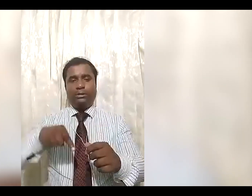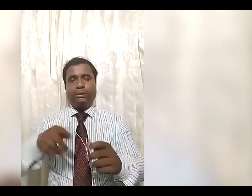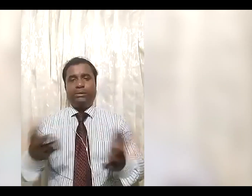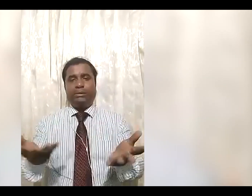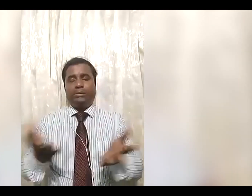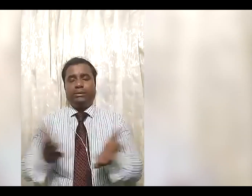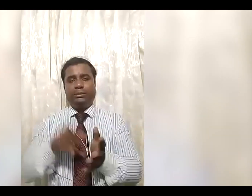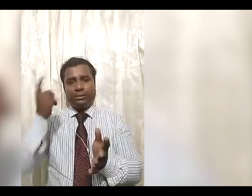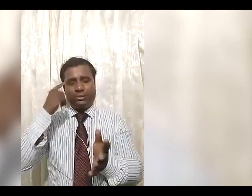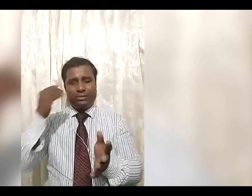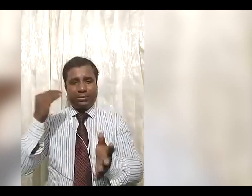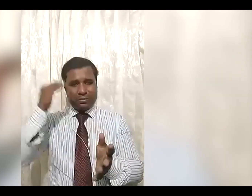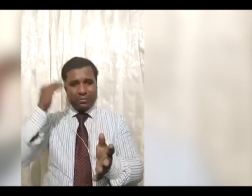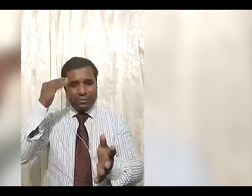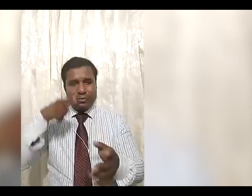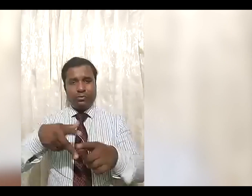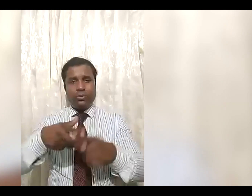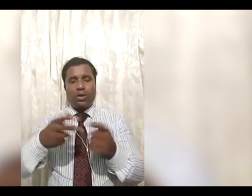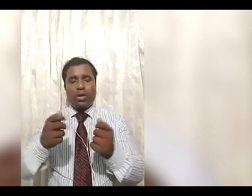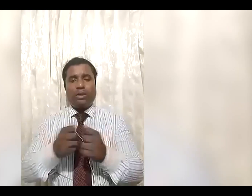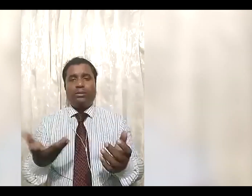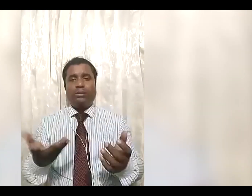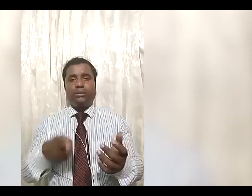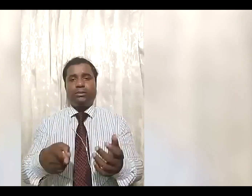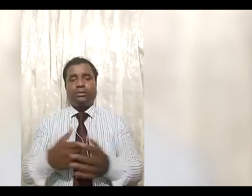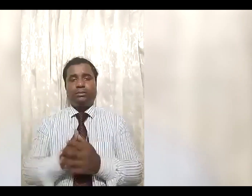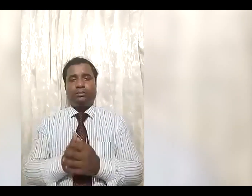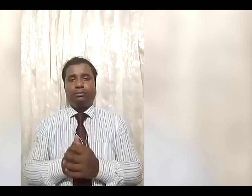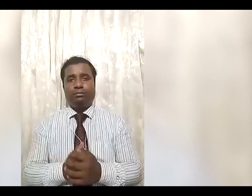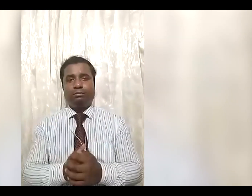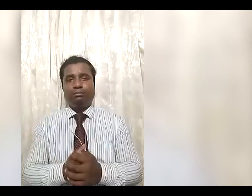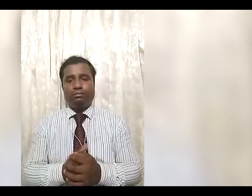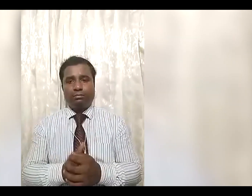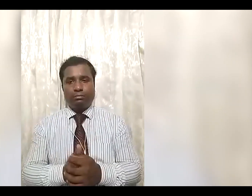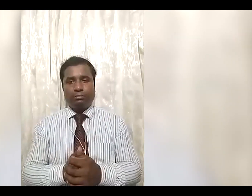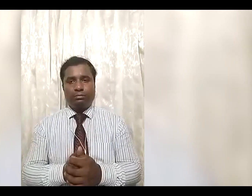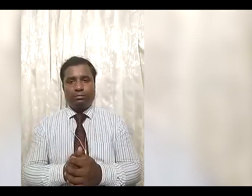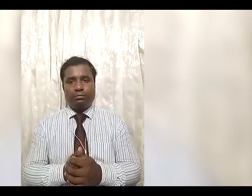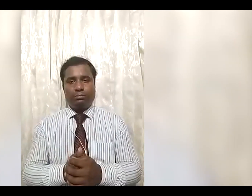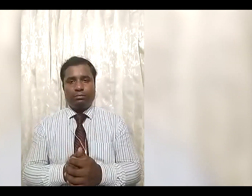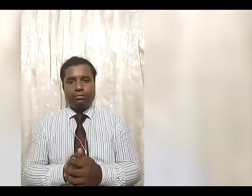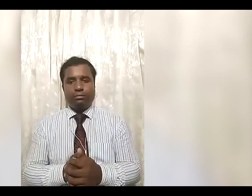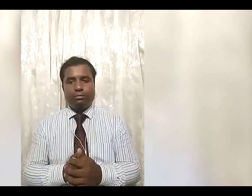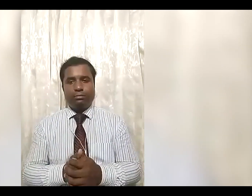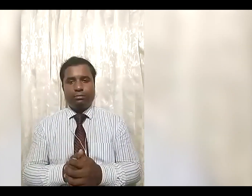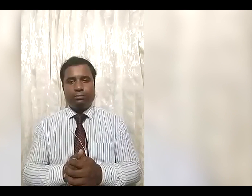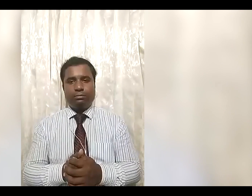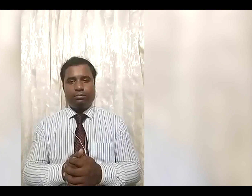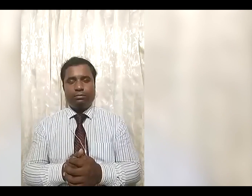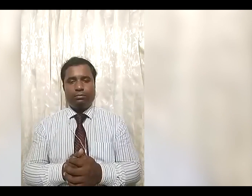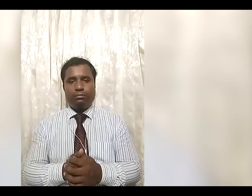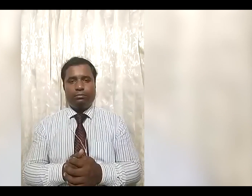with disabilities only to vote remotely. And these remote voting options have been